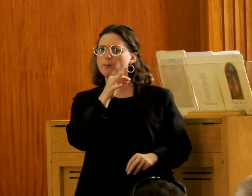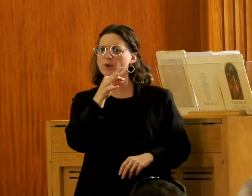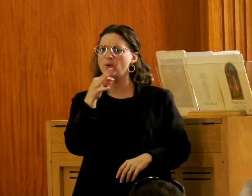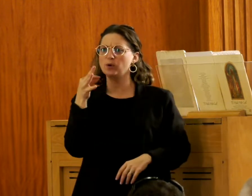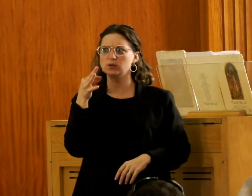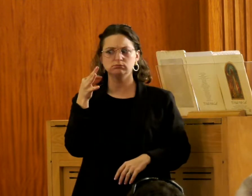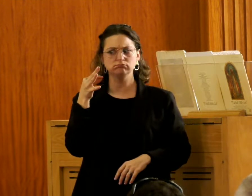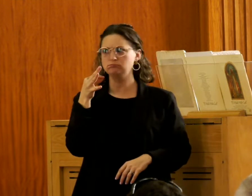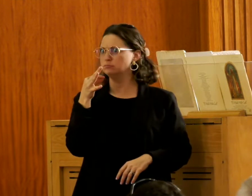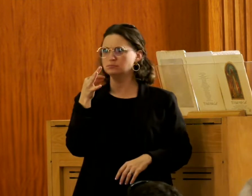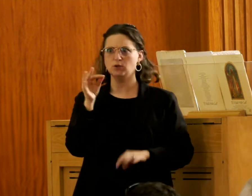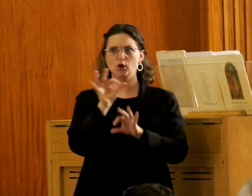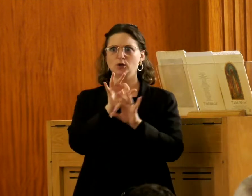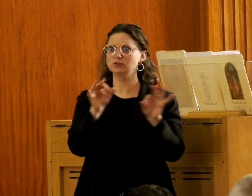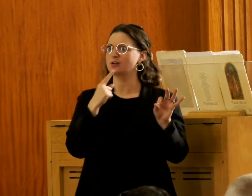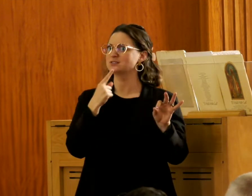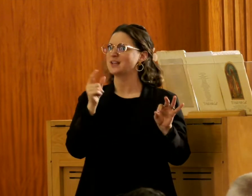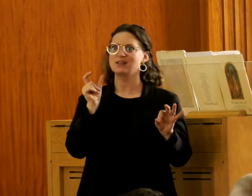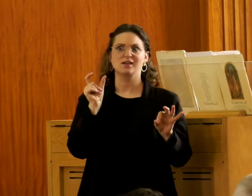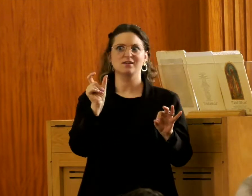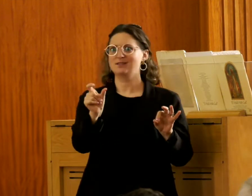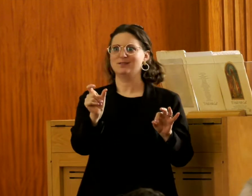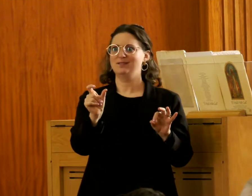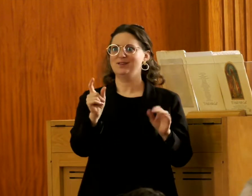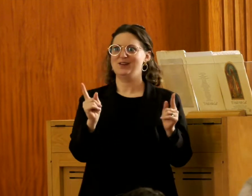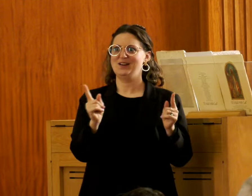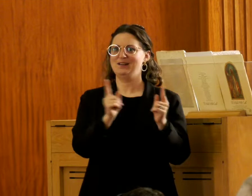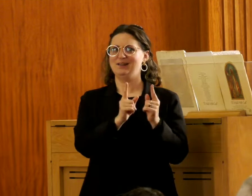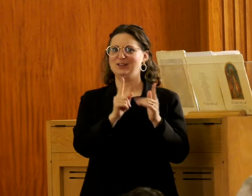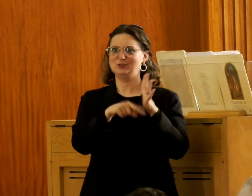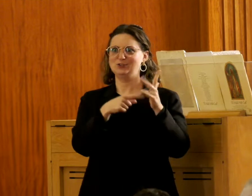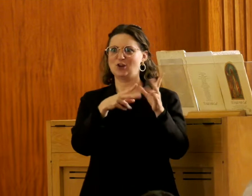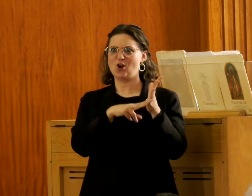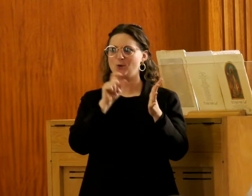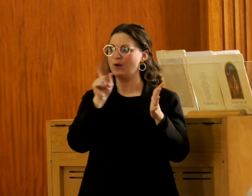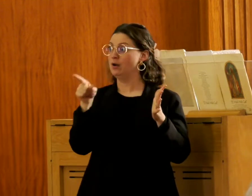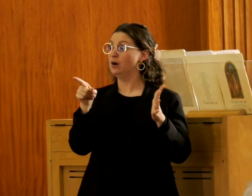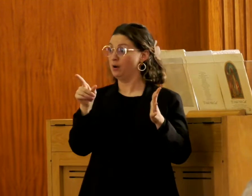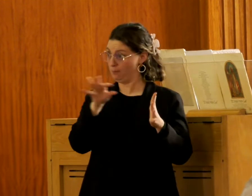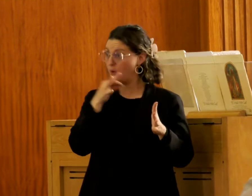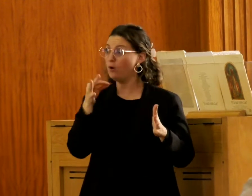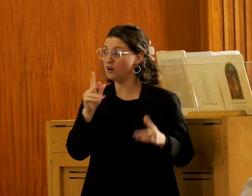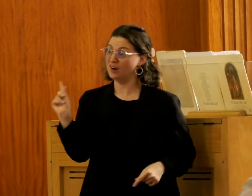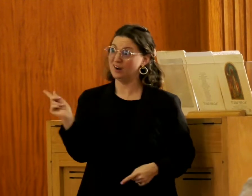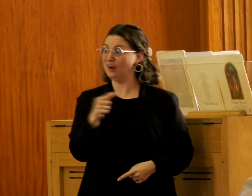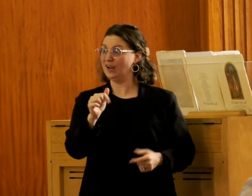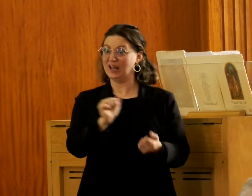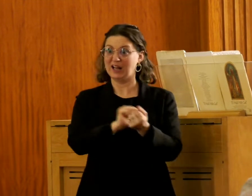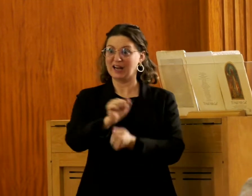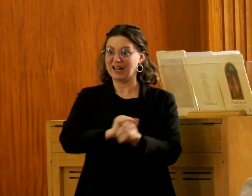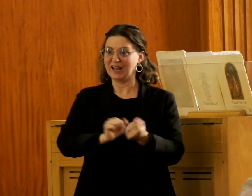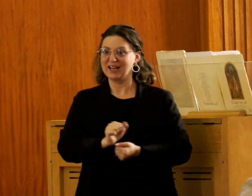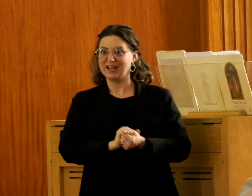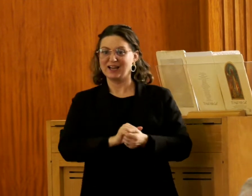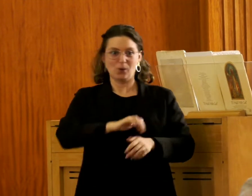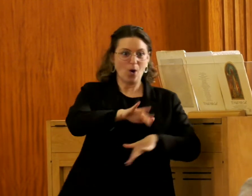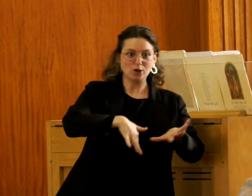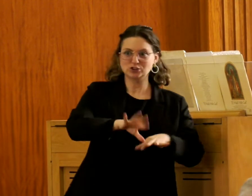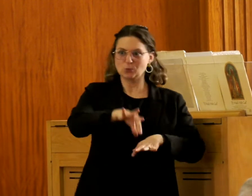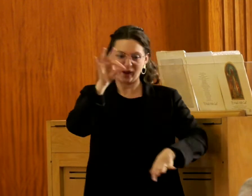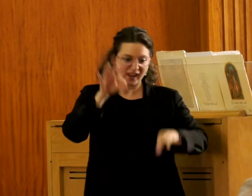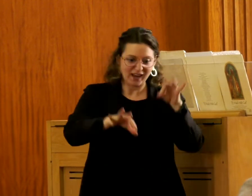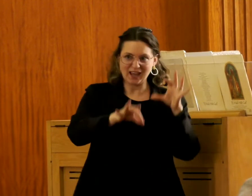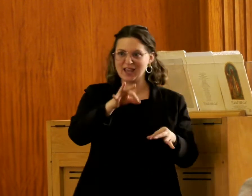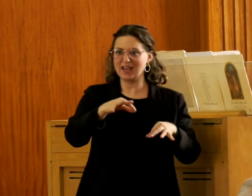around Joan, as you would soon be put to work washing or drying dishes, changing beds or weeding the